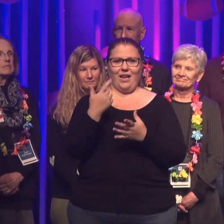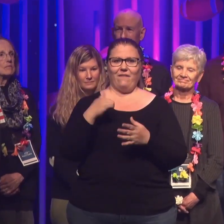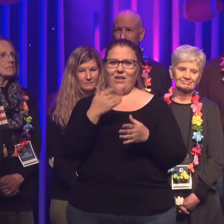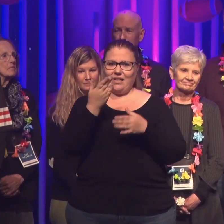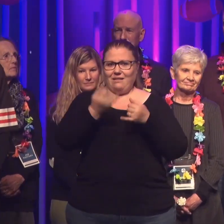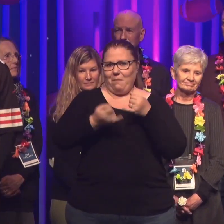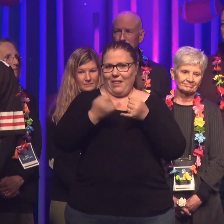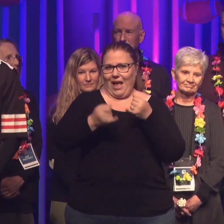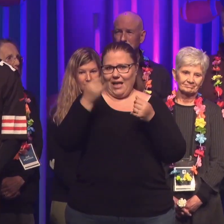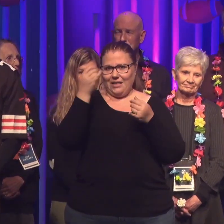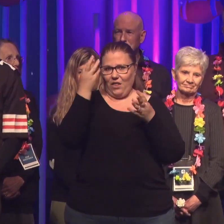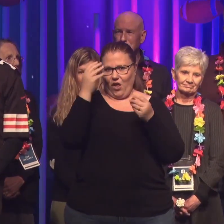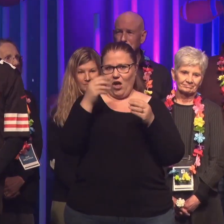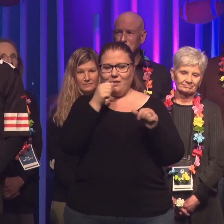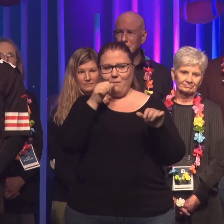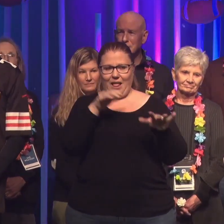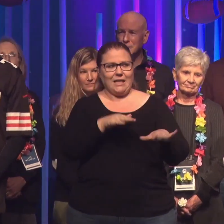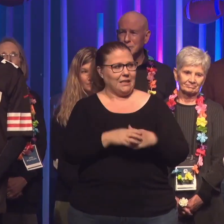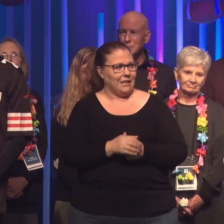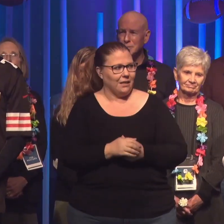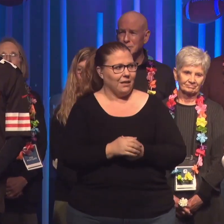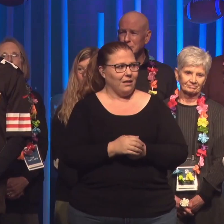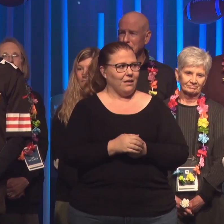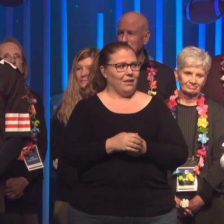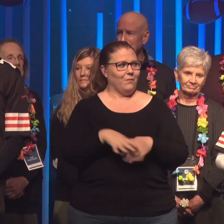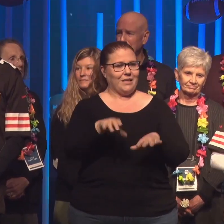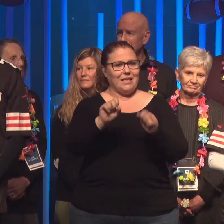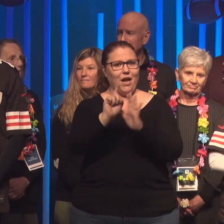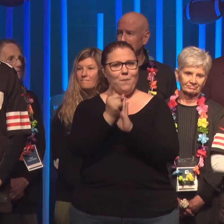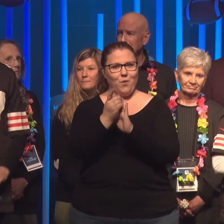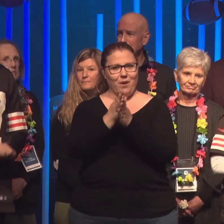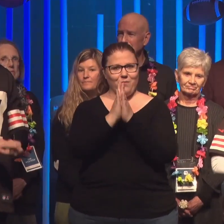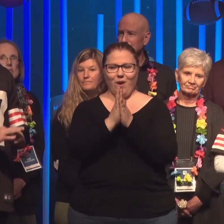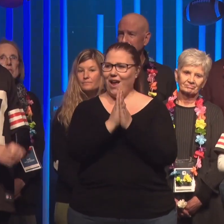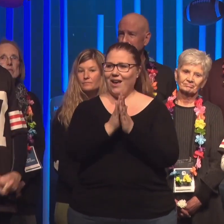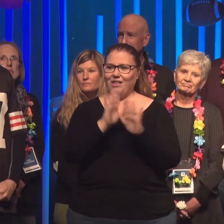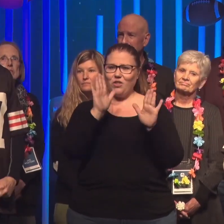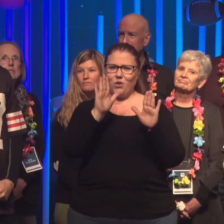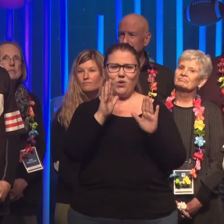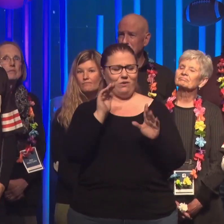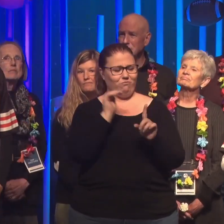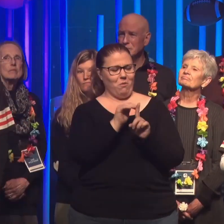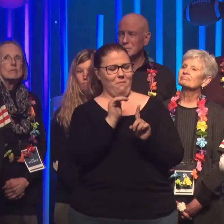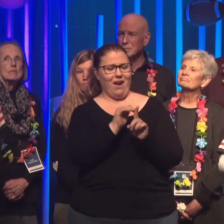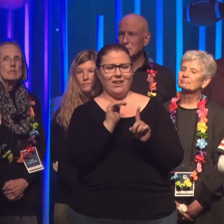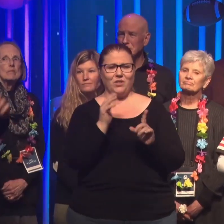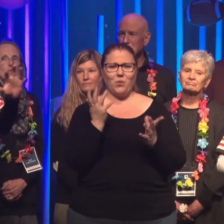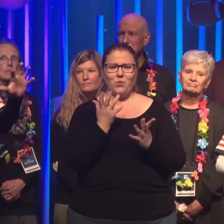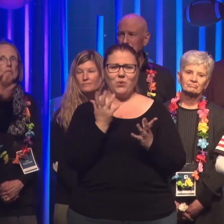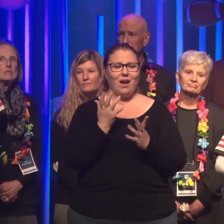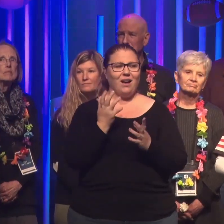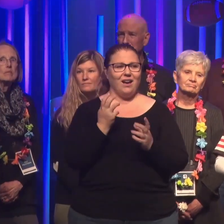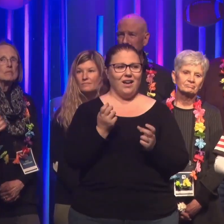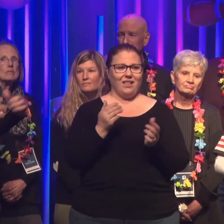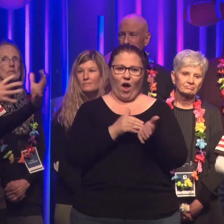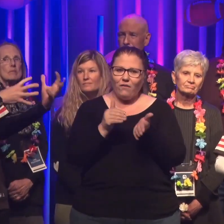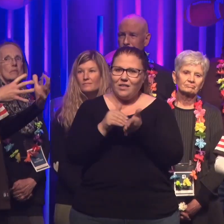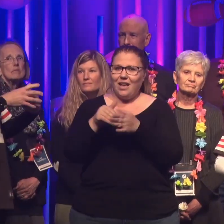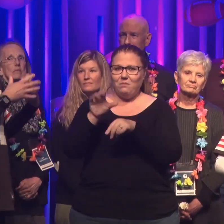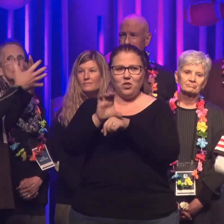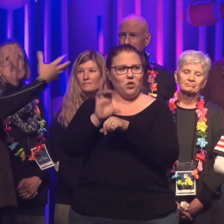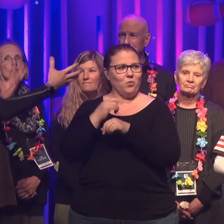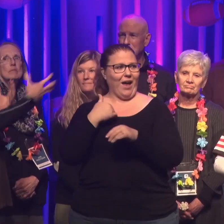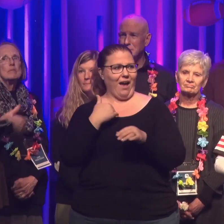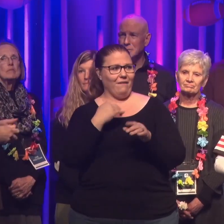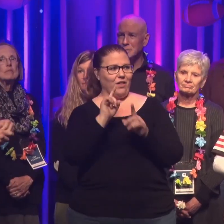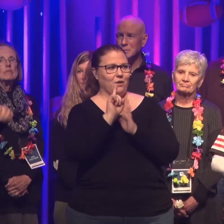thoughts, bless us on our way out. But let's take a moment and just pray. And it's such a good reminder that oftentimes in church world, we have this